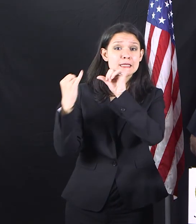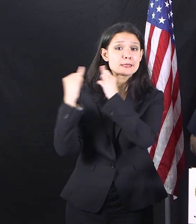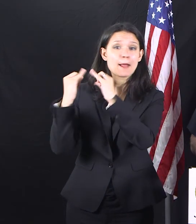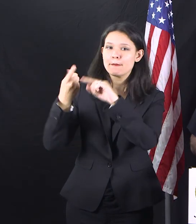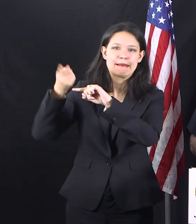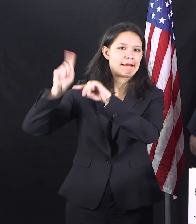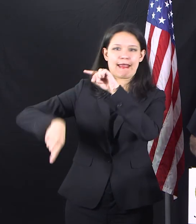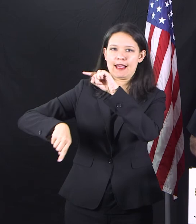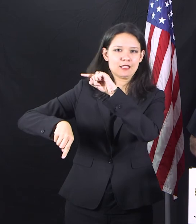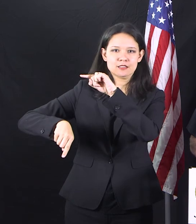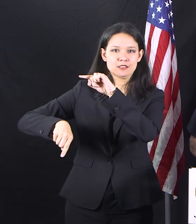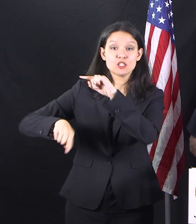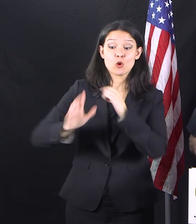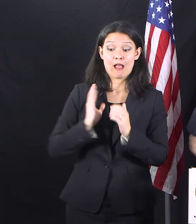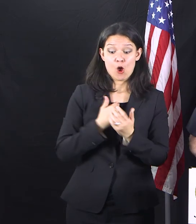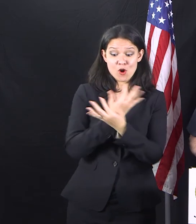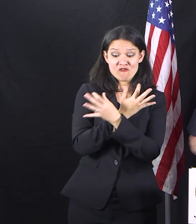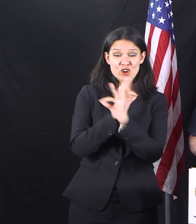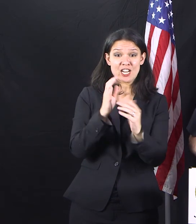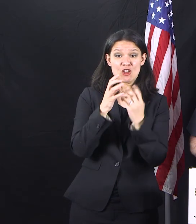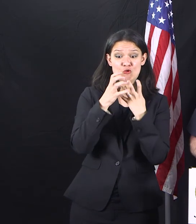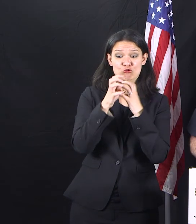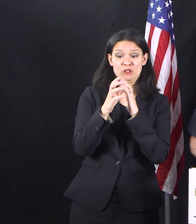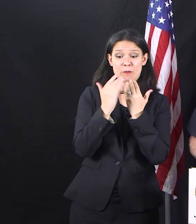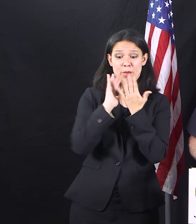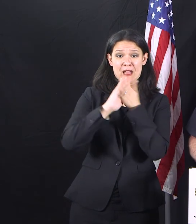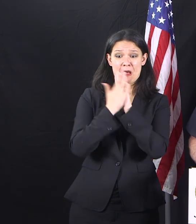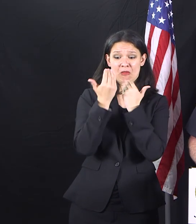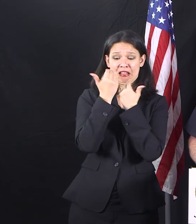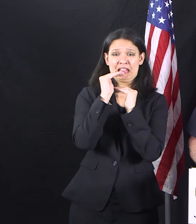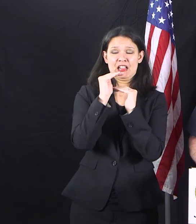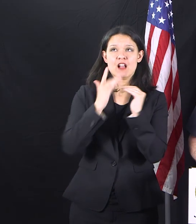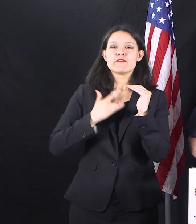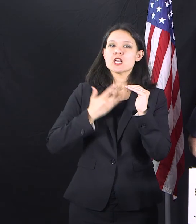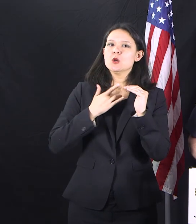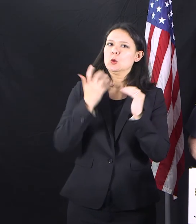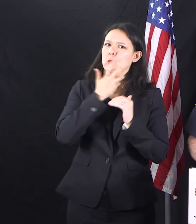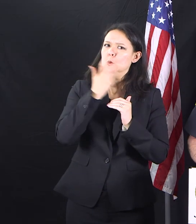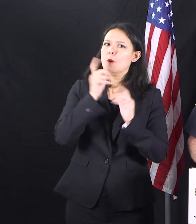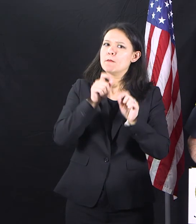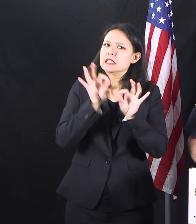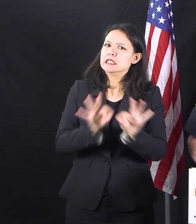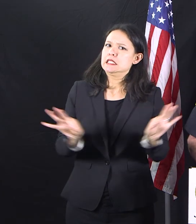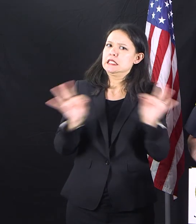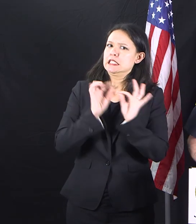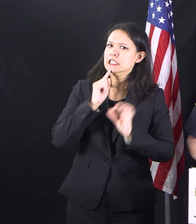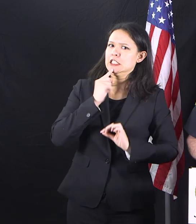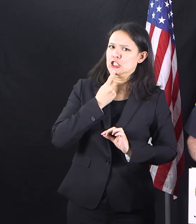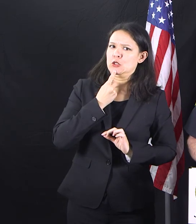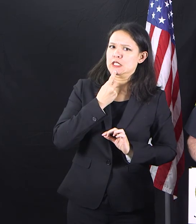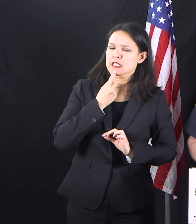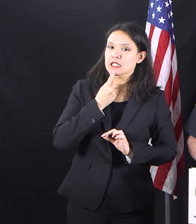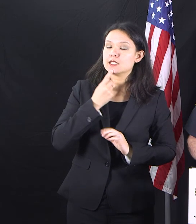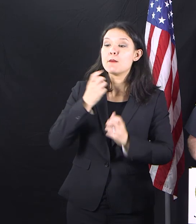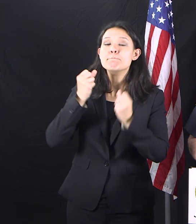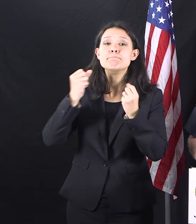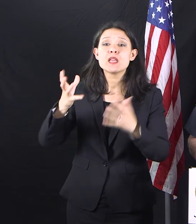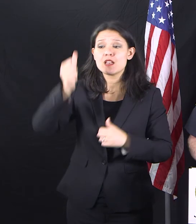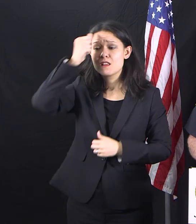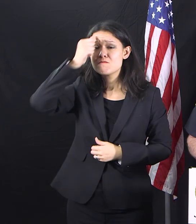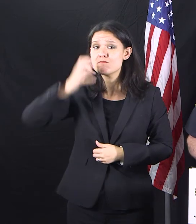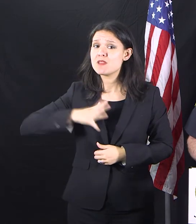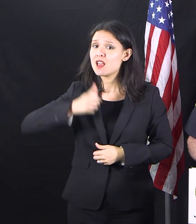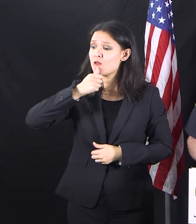about restricting some of those freedoms, we take that extremely seriously. A lot of good men and women died to give us this